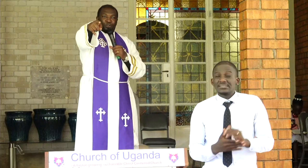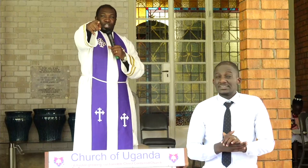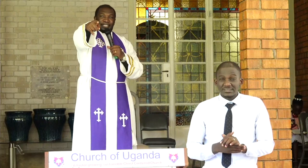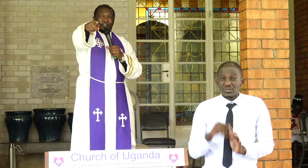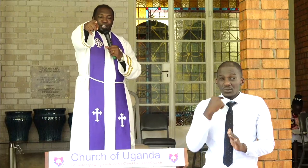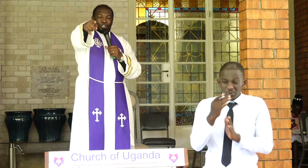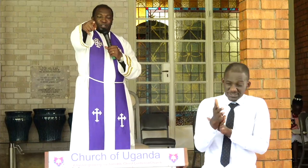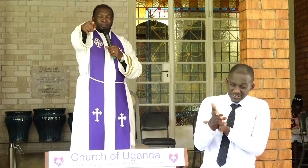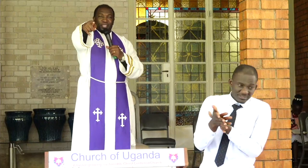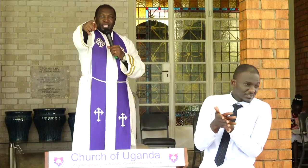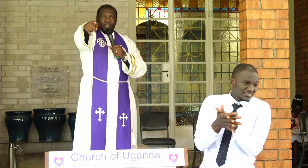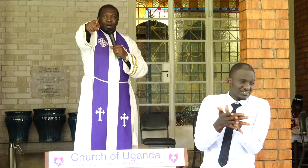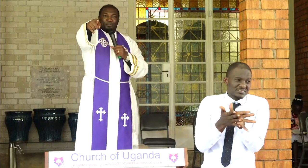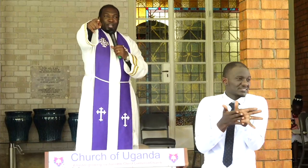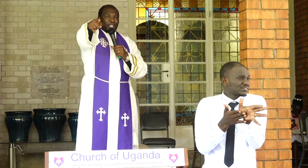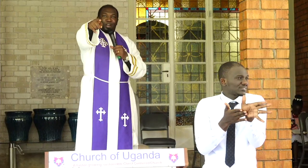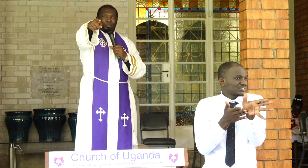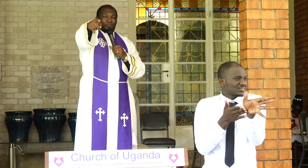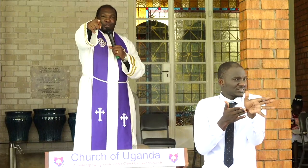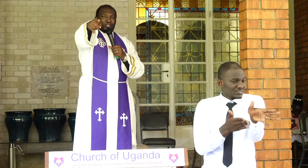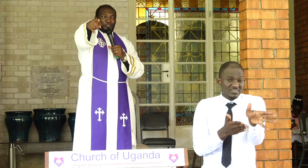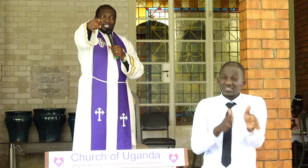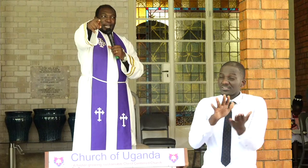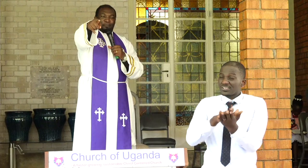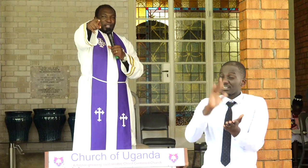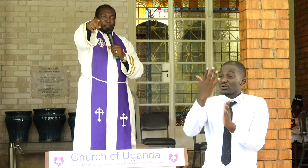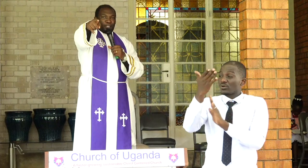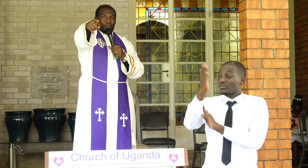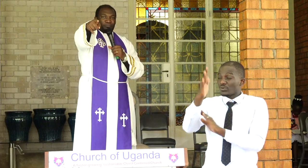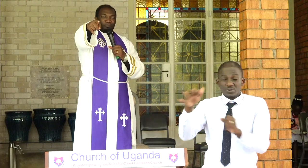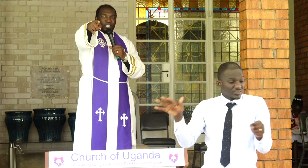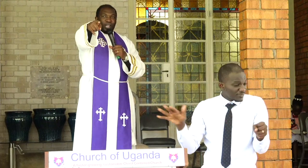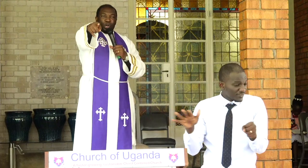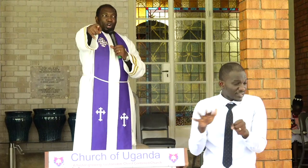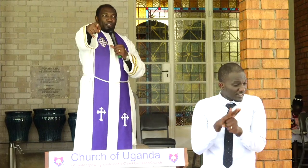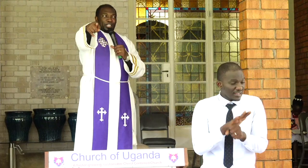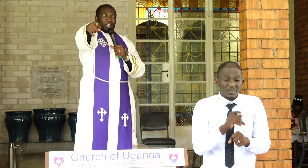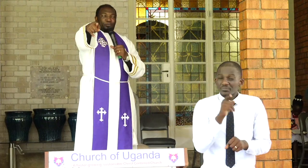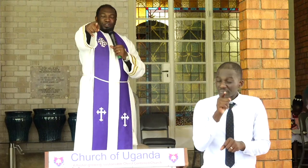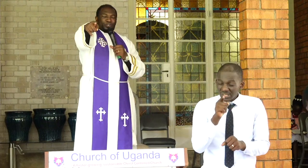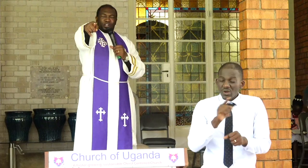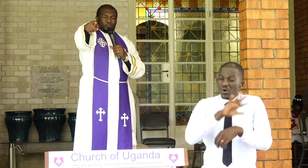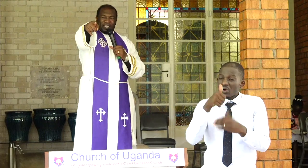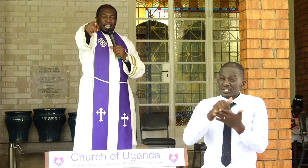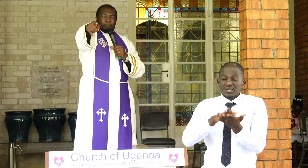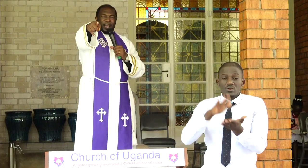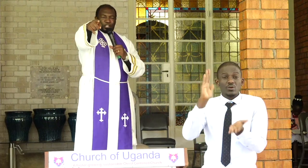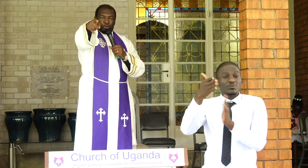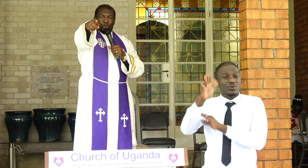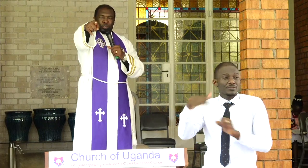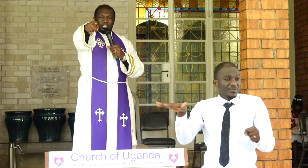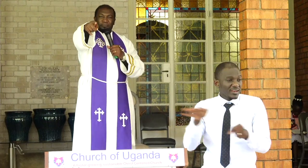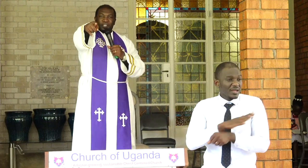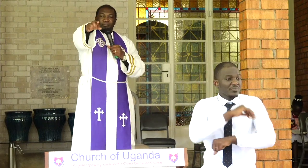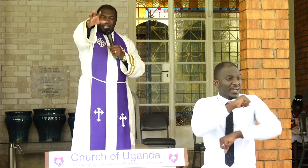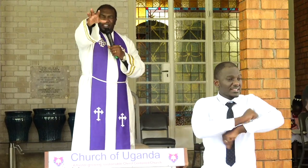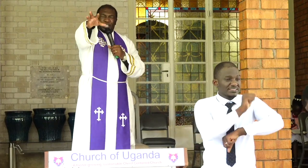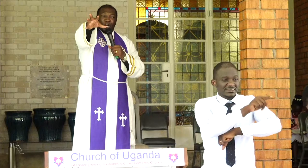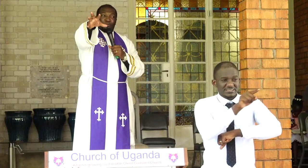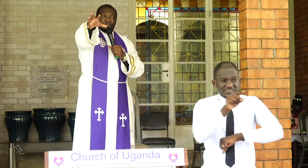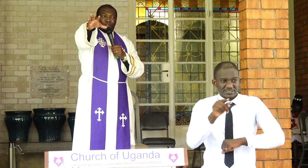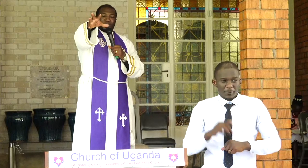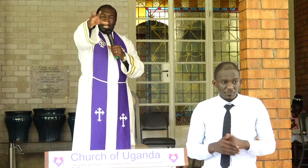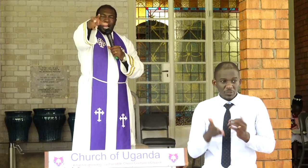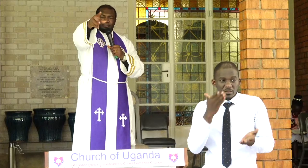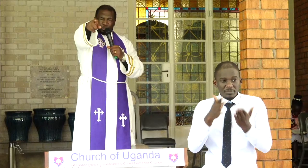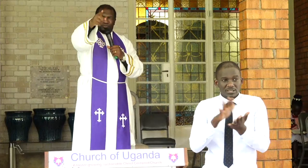taking the wrong direction. Oh, the glory of God fill up that bedroom. Oh, the glory of God fill up that school. May the